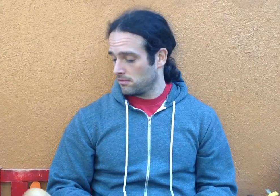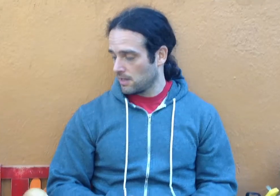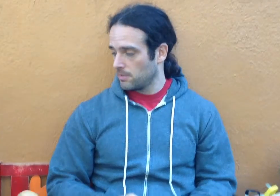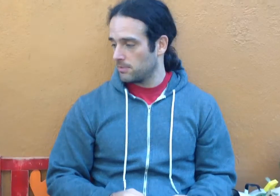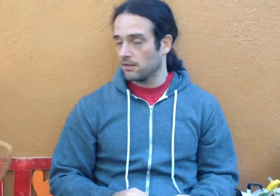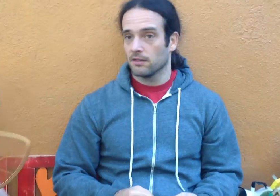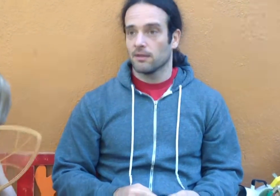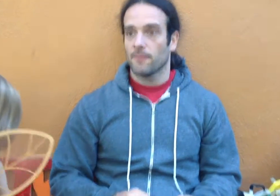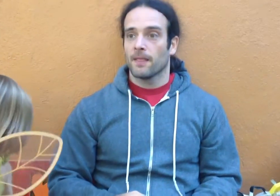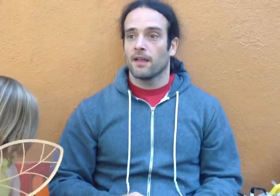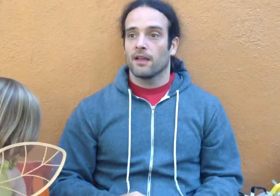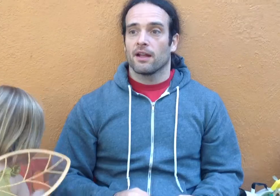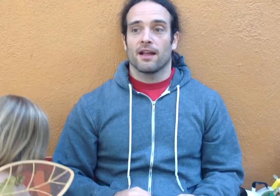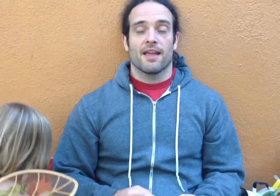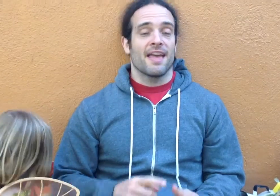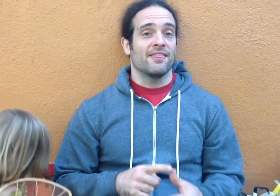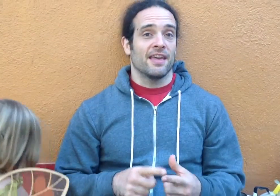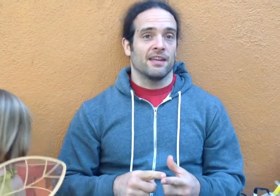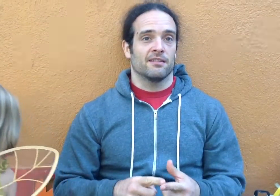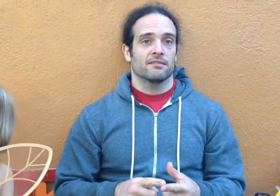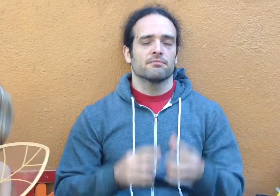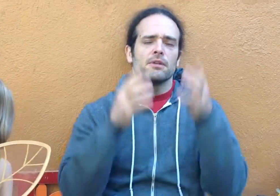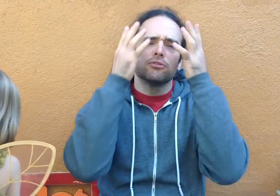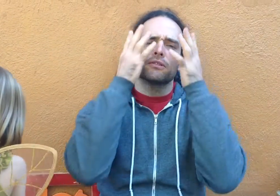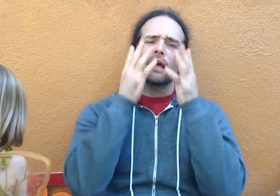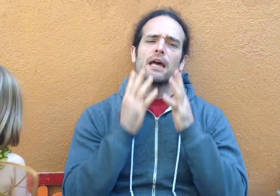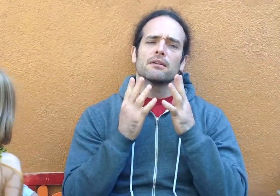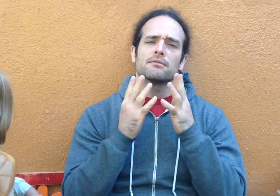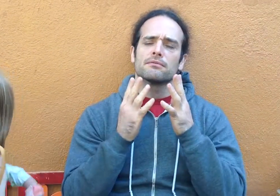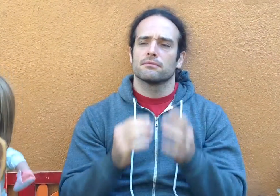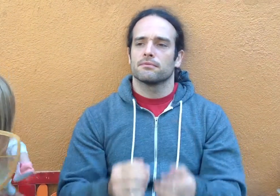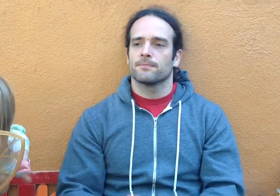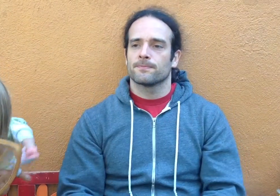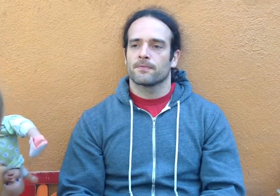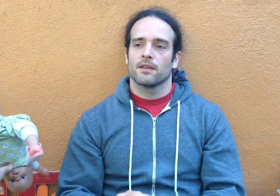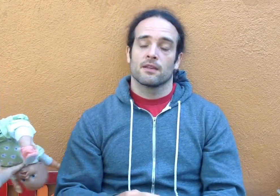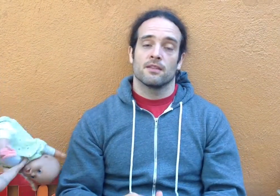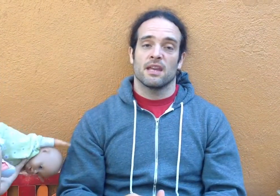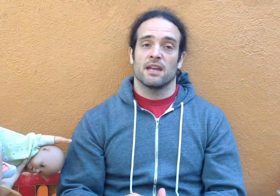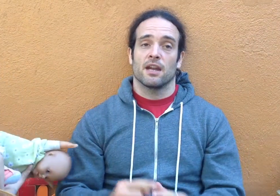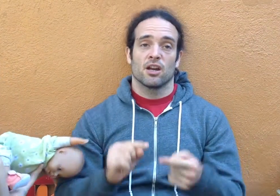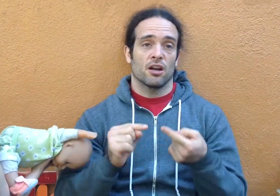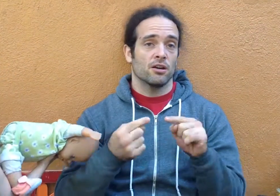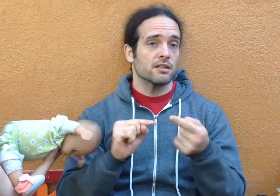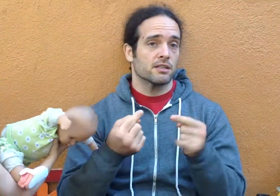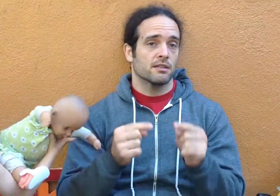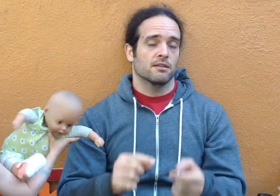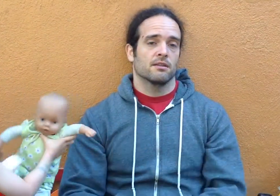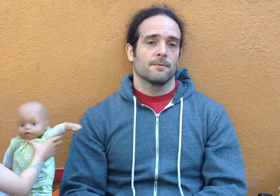then hurt, and